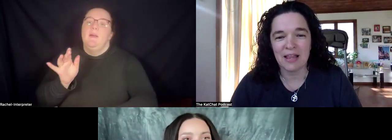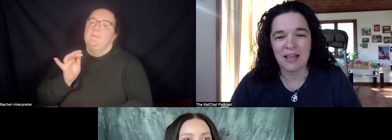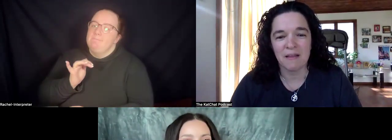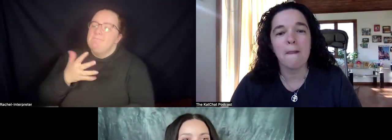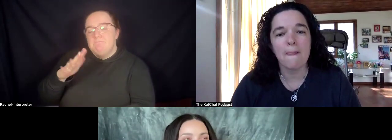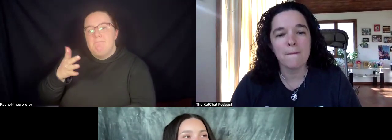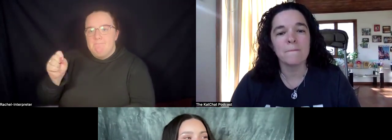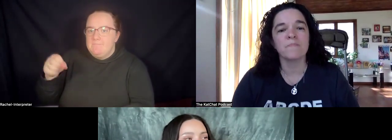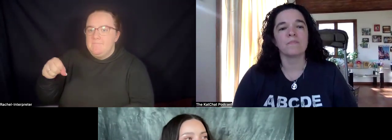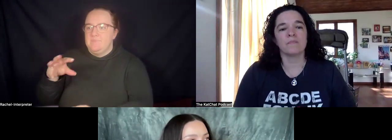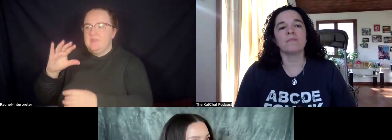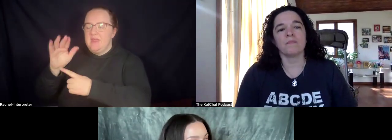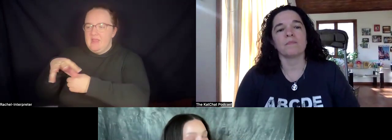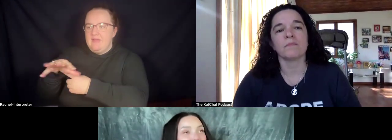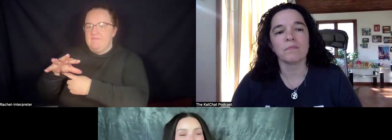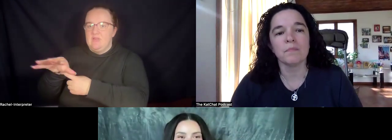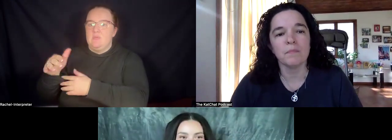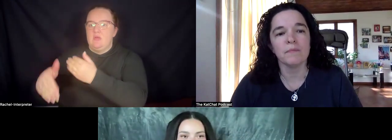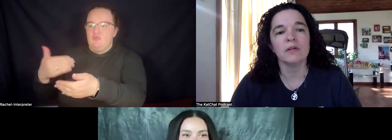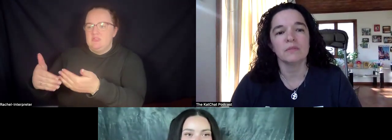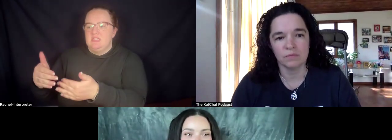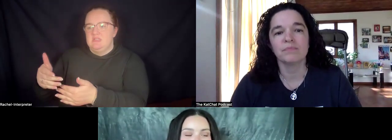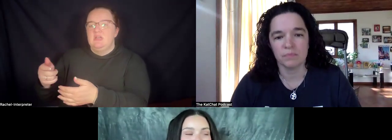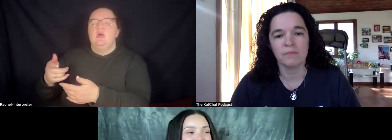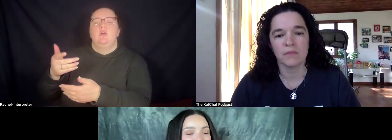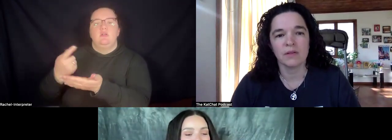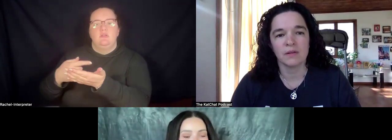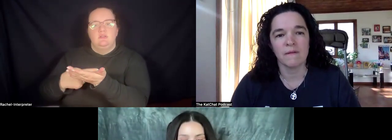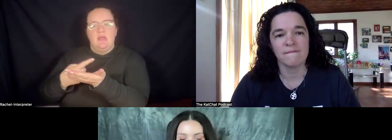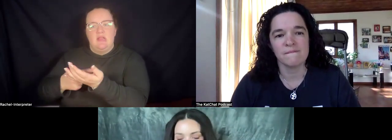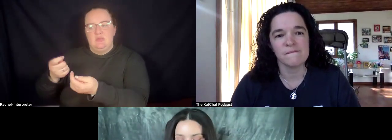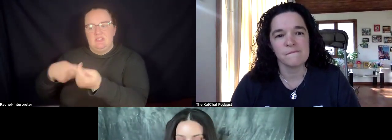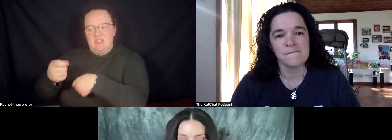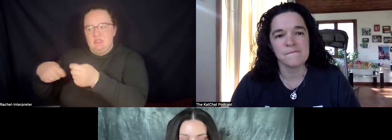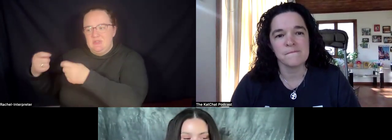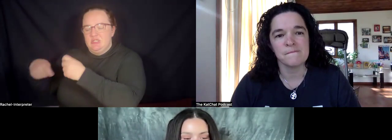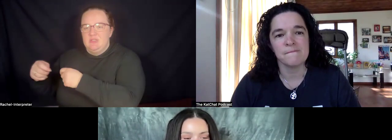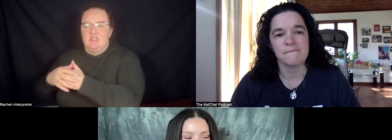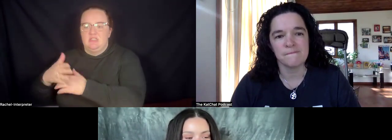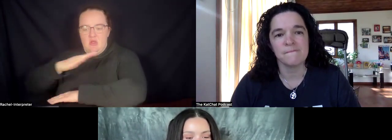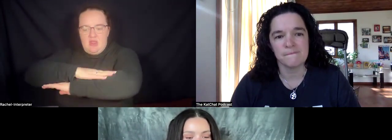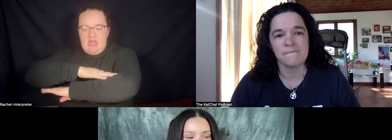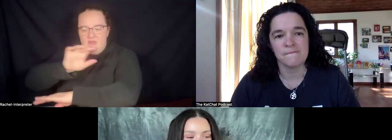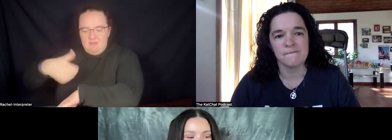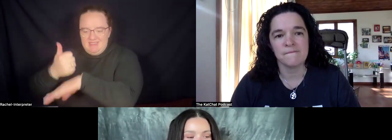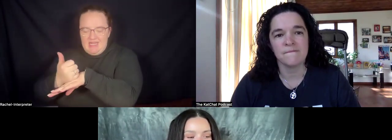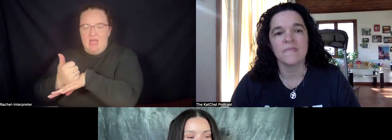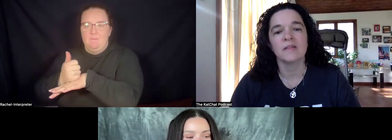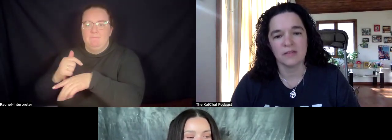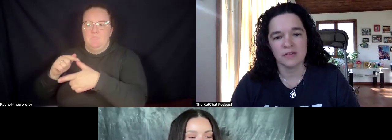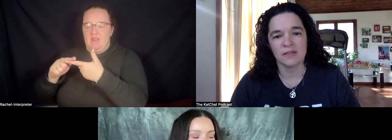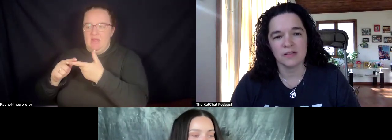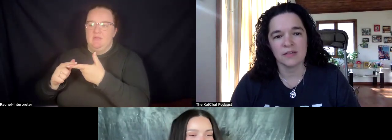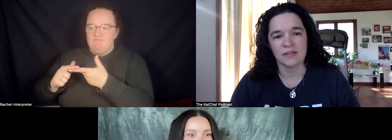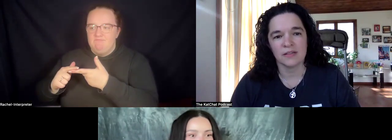Sort of. The filming process would be we would switch one another out. So we had the tables all set up, and then it would be like,